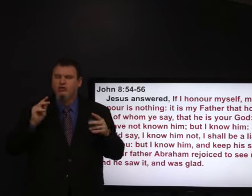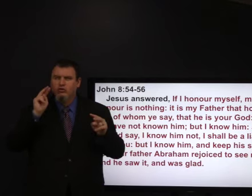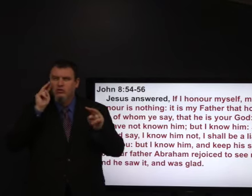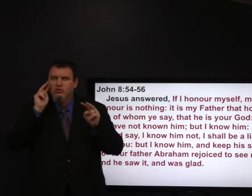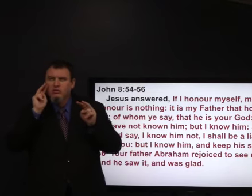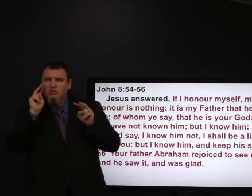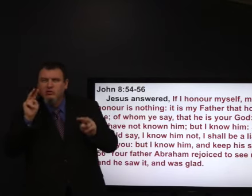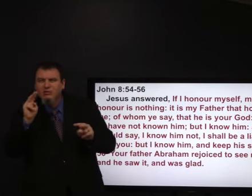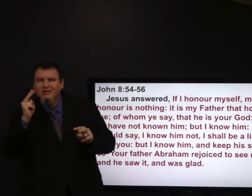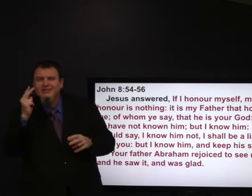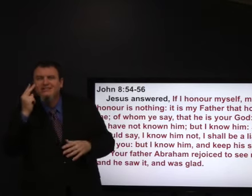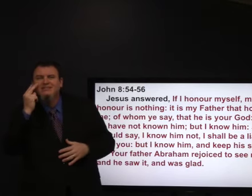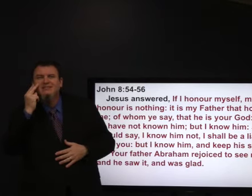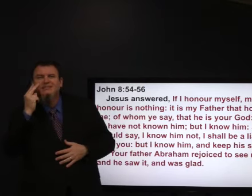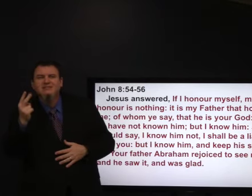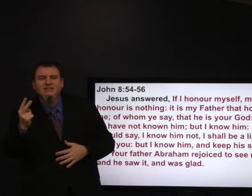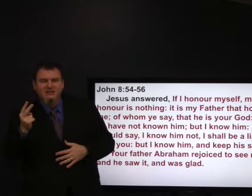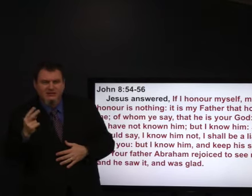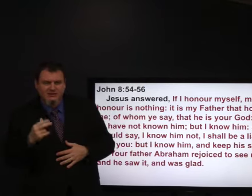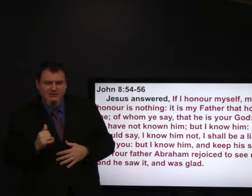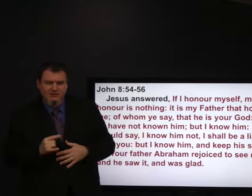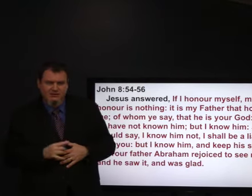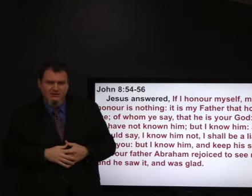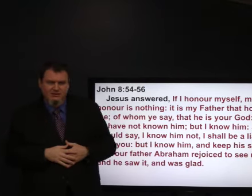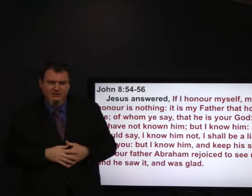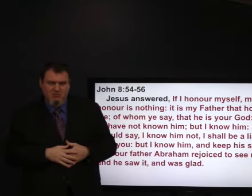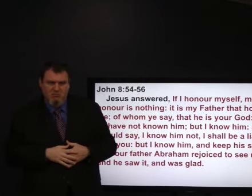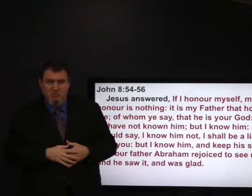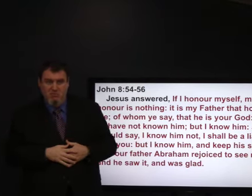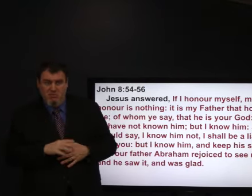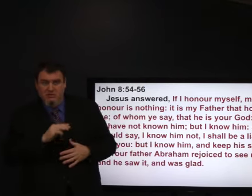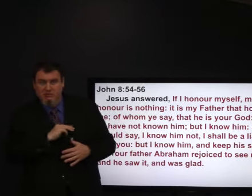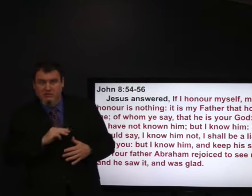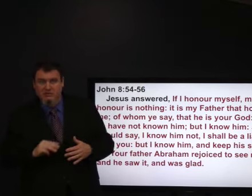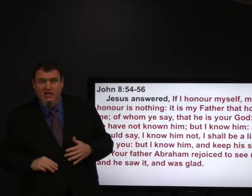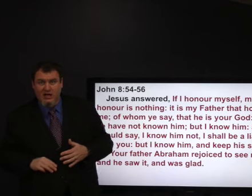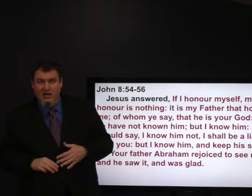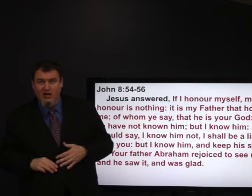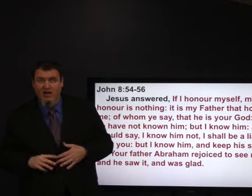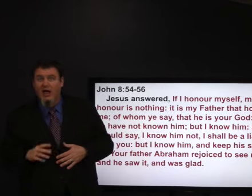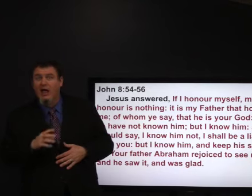he was thrilled to see my day. He